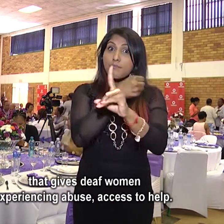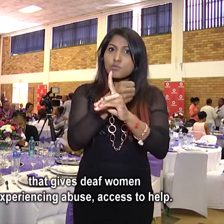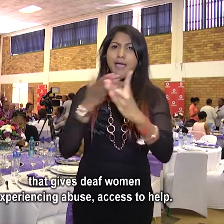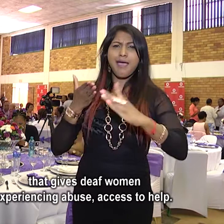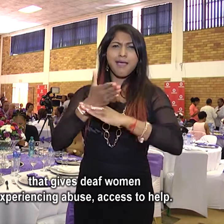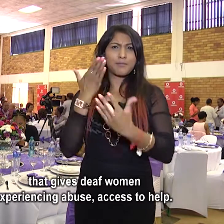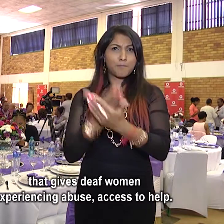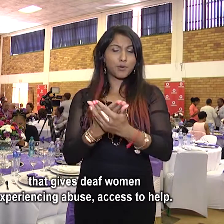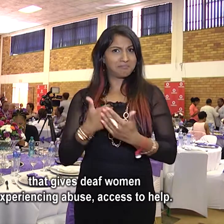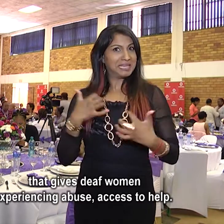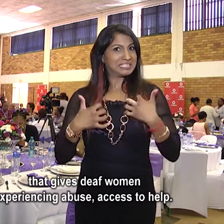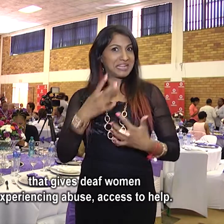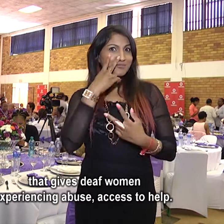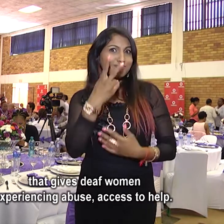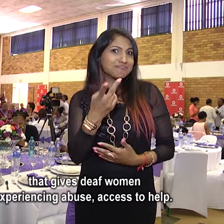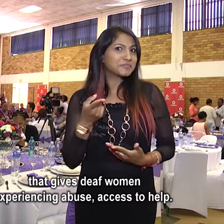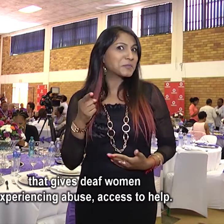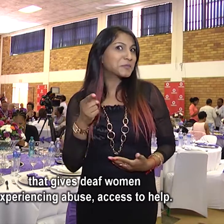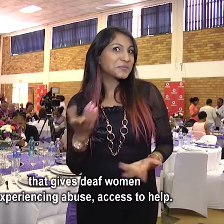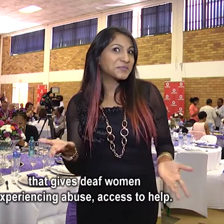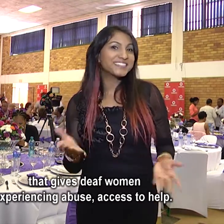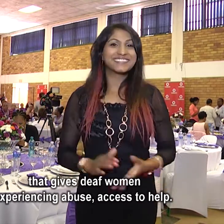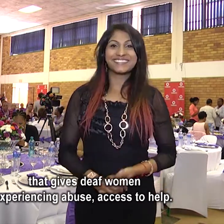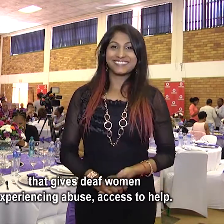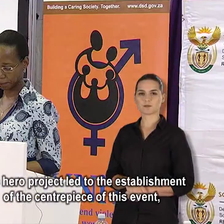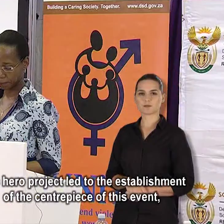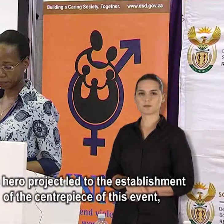experiencing abuse access to help.